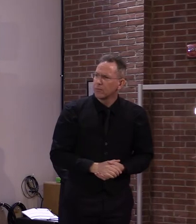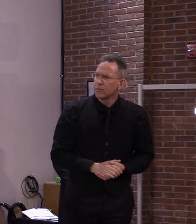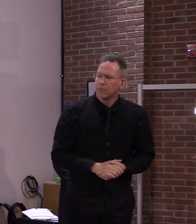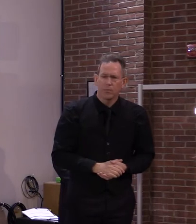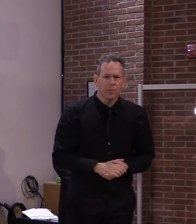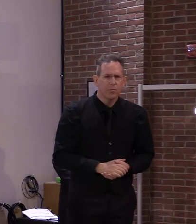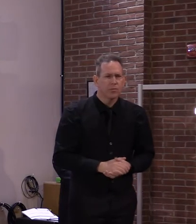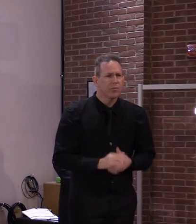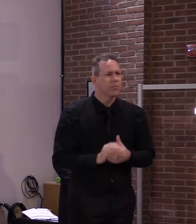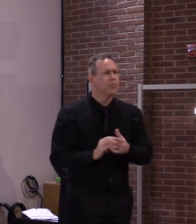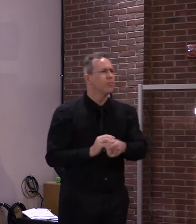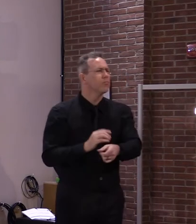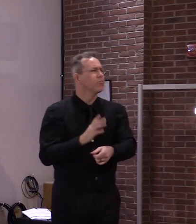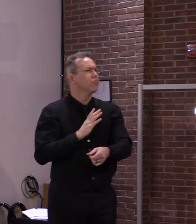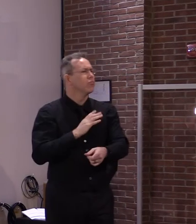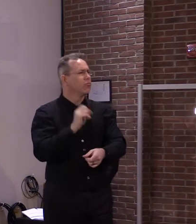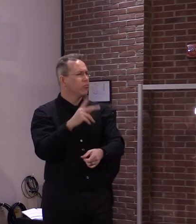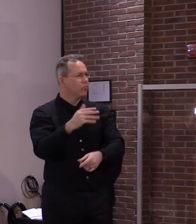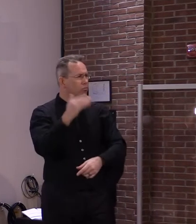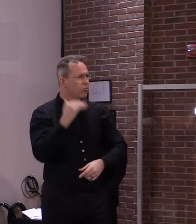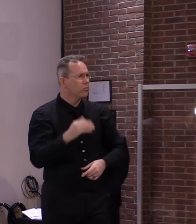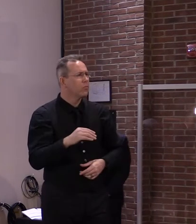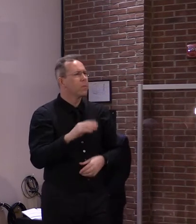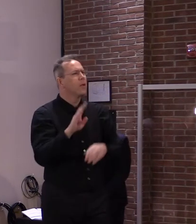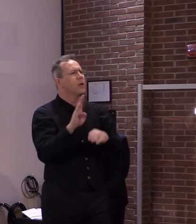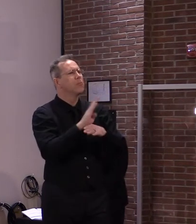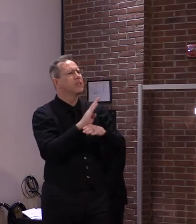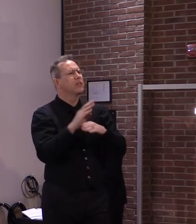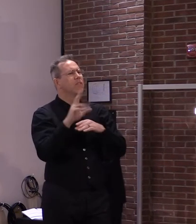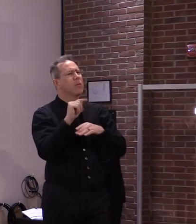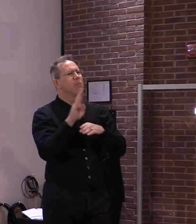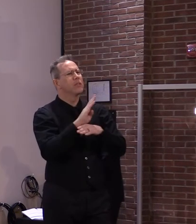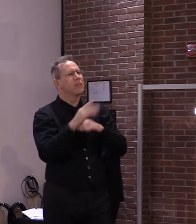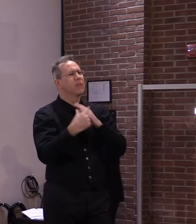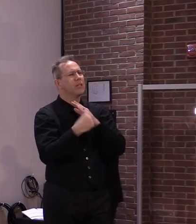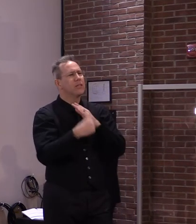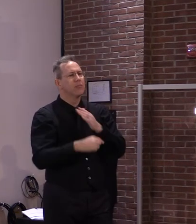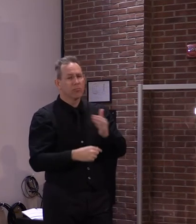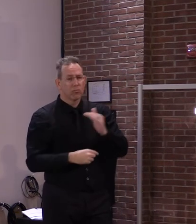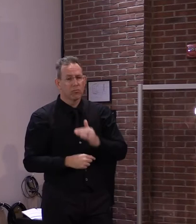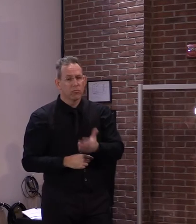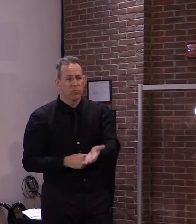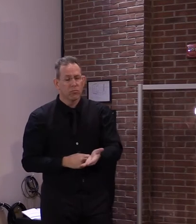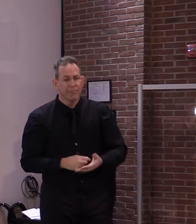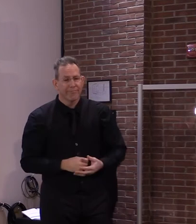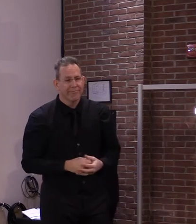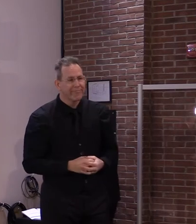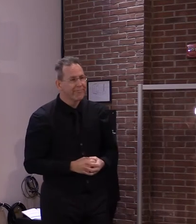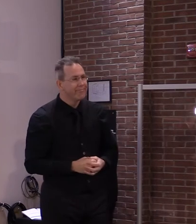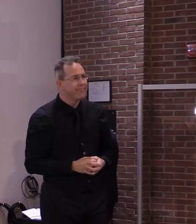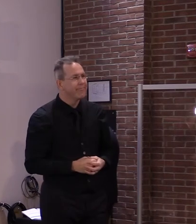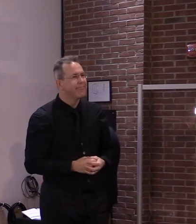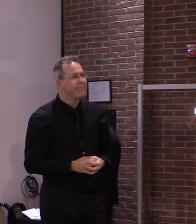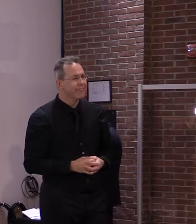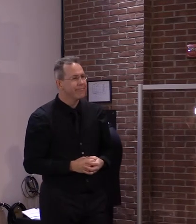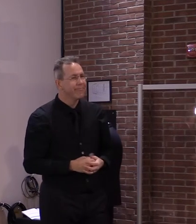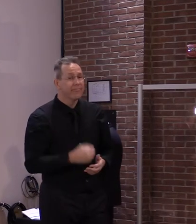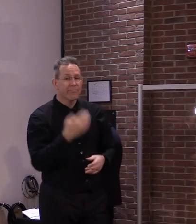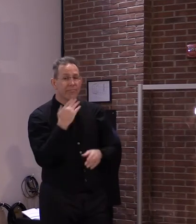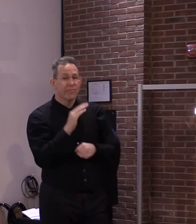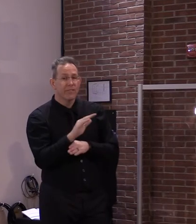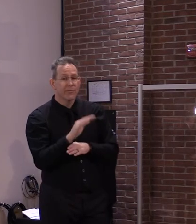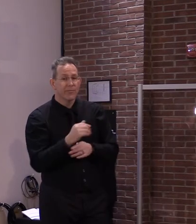tim vermont business magazine hi good afternoon governor uh 1099